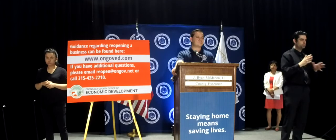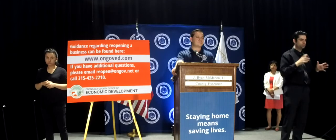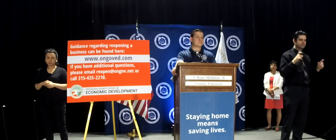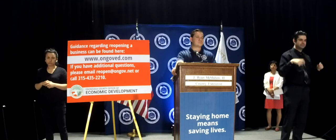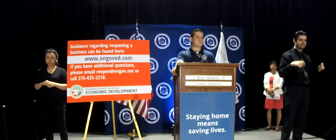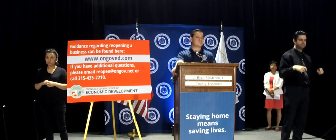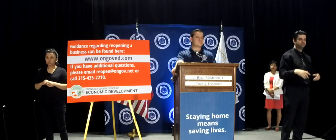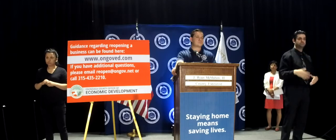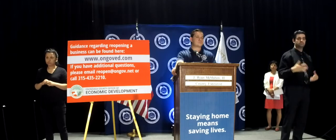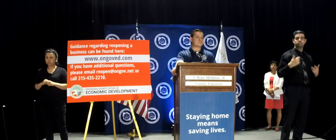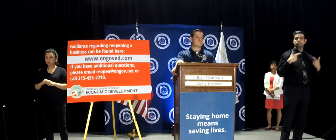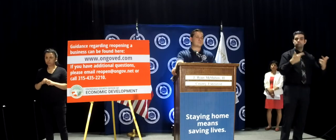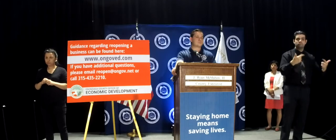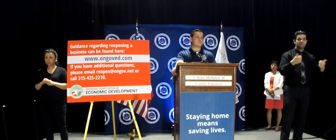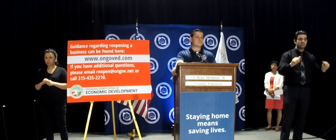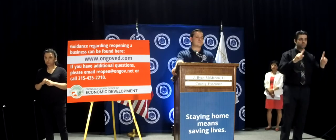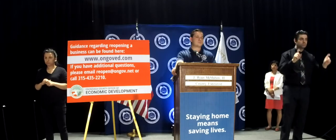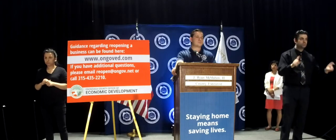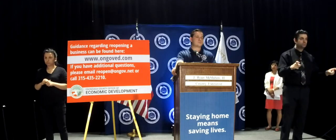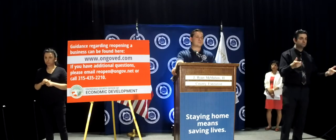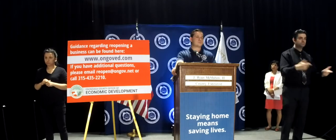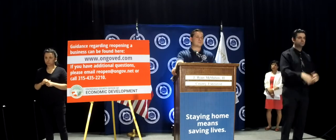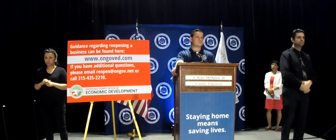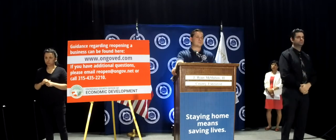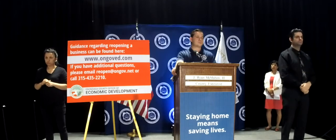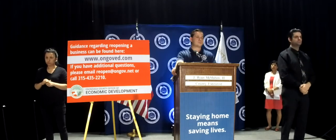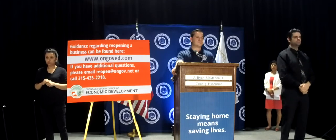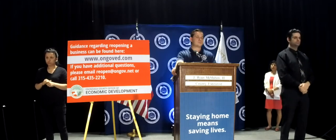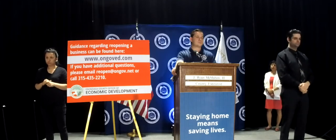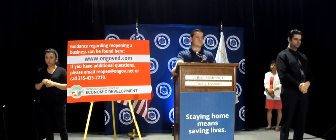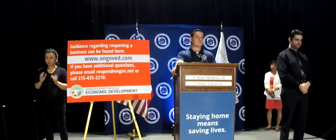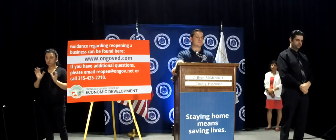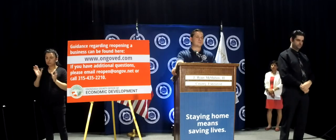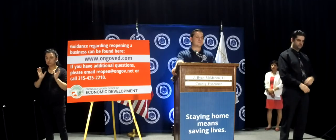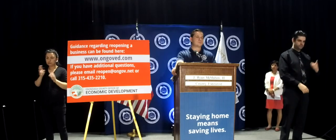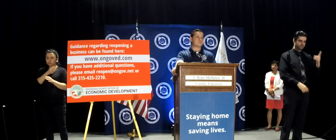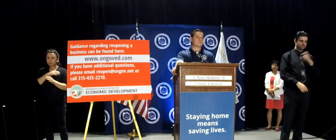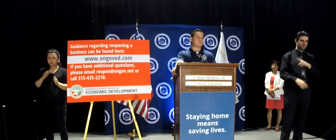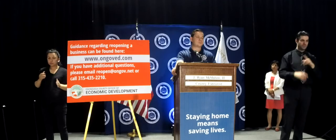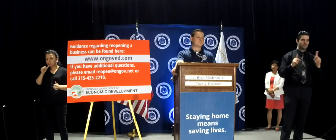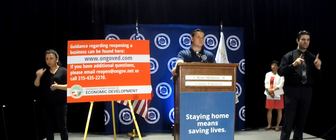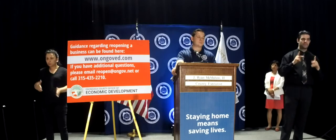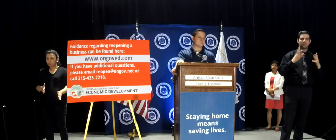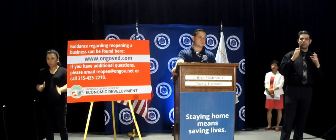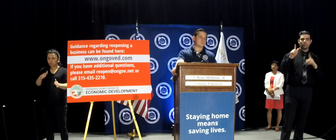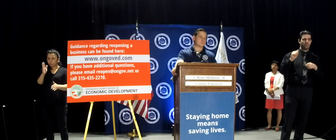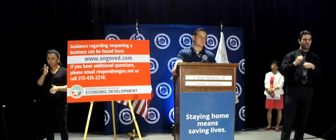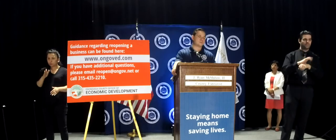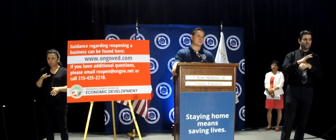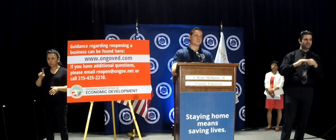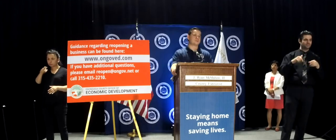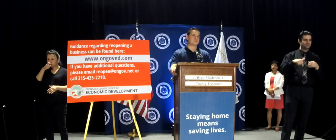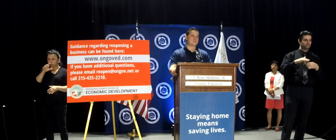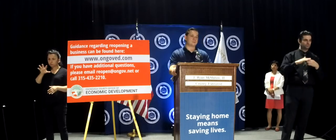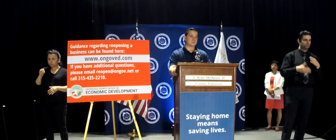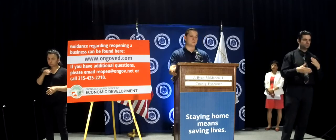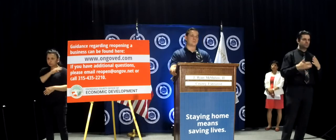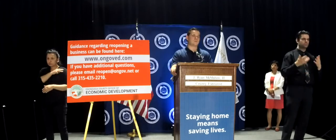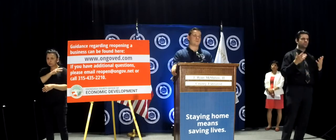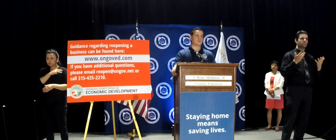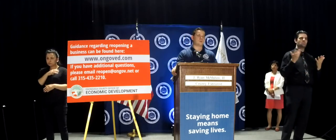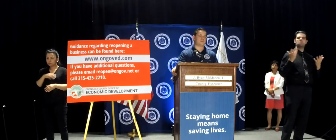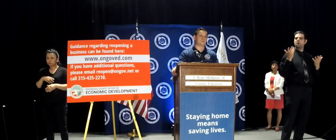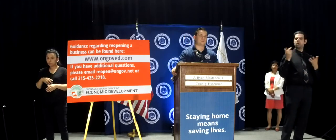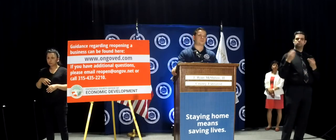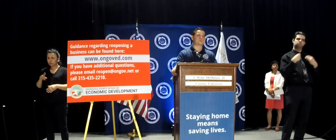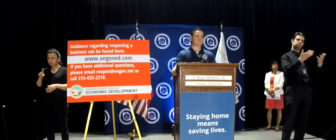Ryan, what advice would you give to people who want to go to Oneida Shores this weekend? 150 is not a huge number. It's better than 0, but